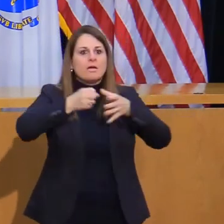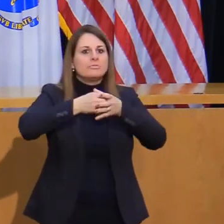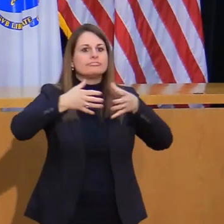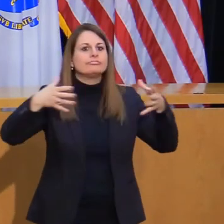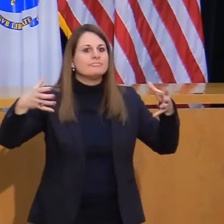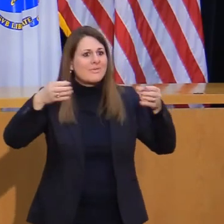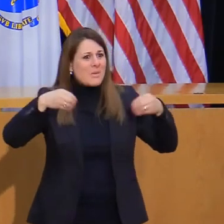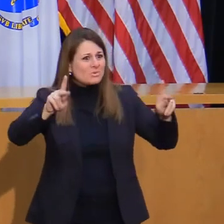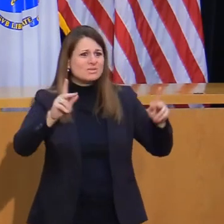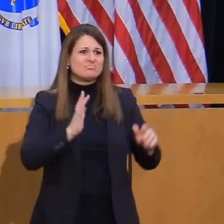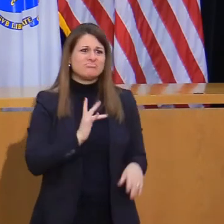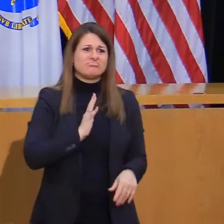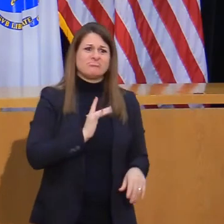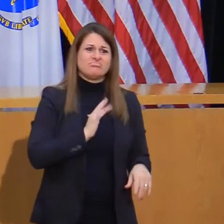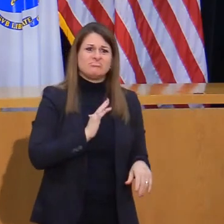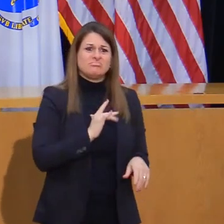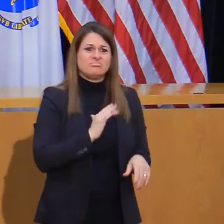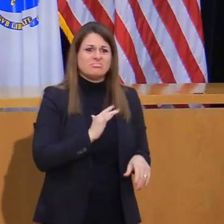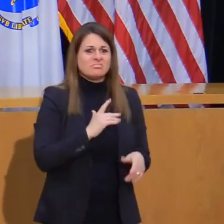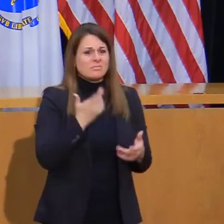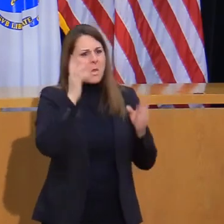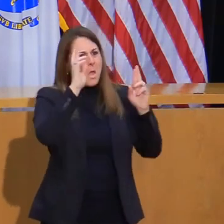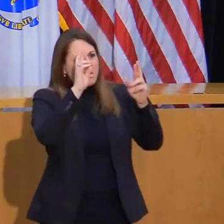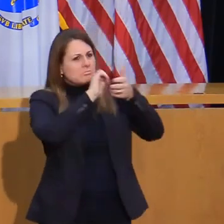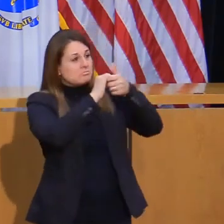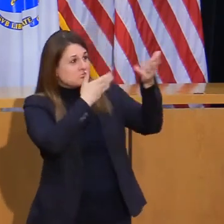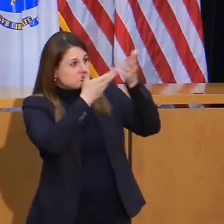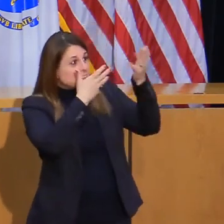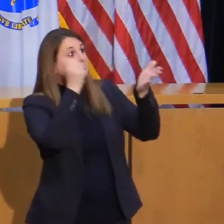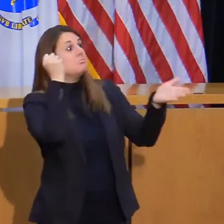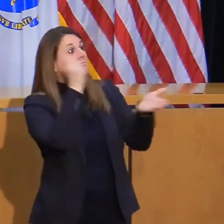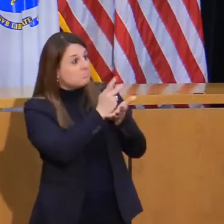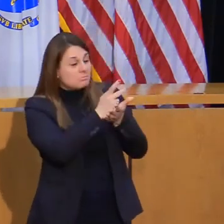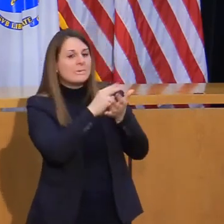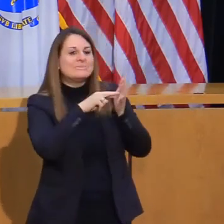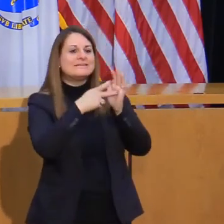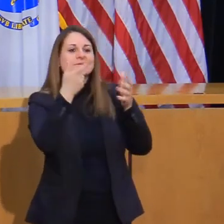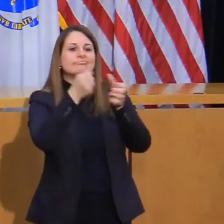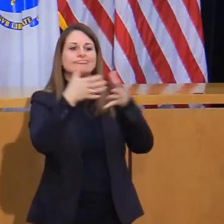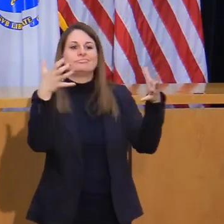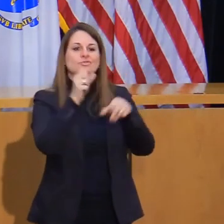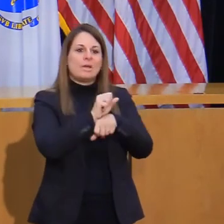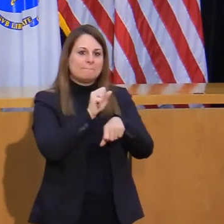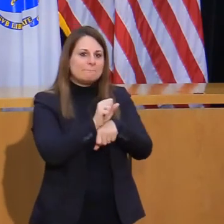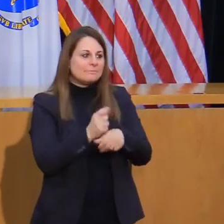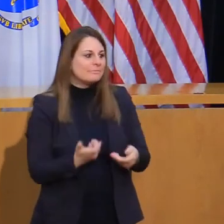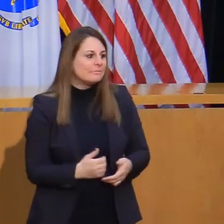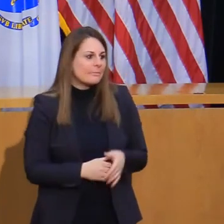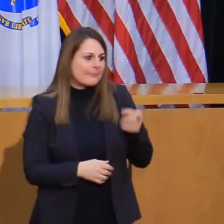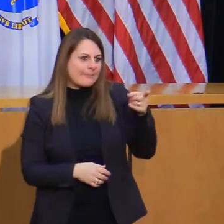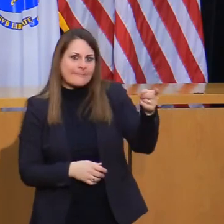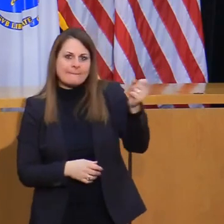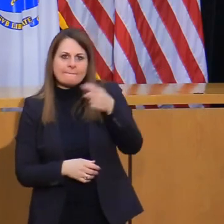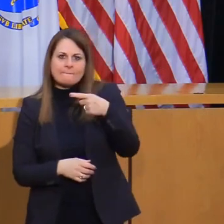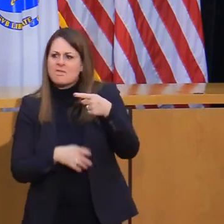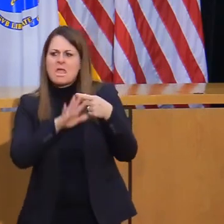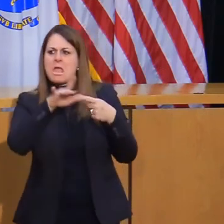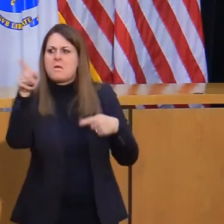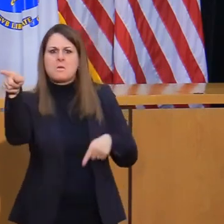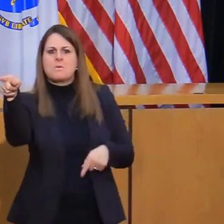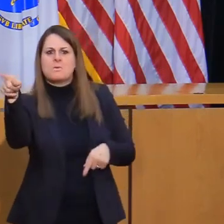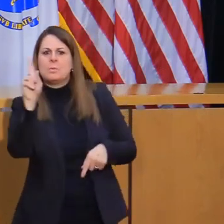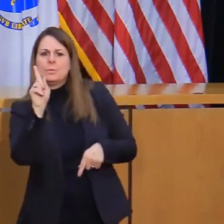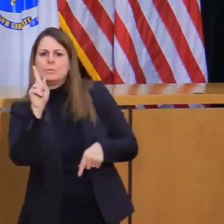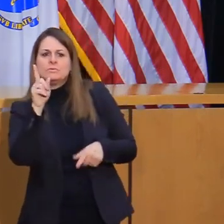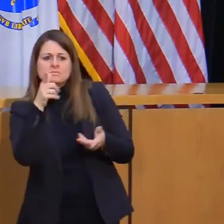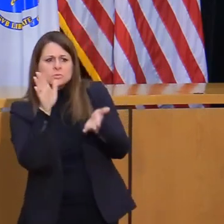that's definitely something we look forward to working with the legislature on. Governor, you going to ask the climate bill? Yes. Can I ask you real quickly about the schools?